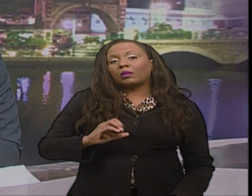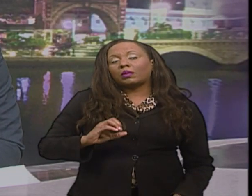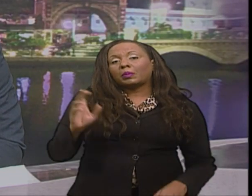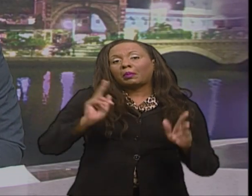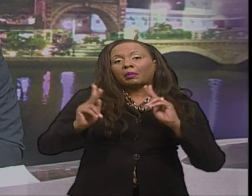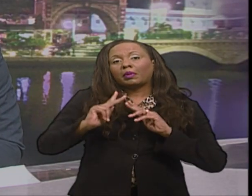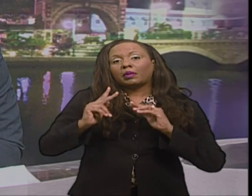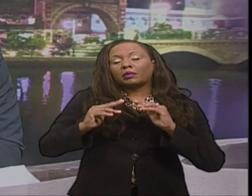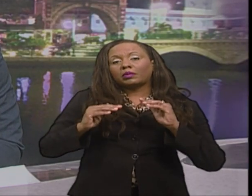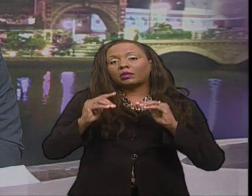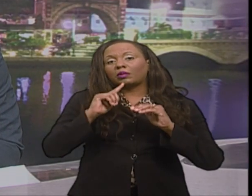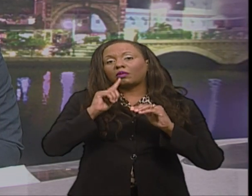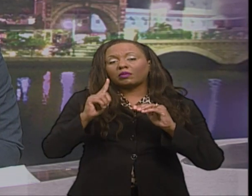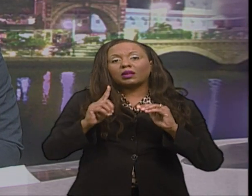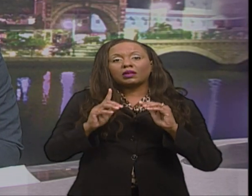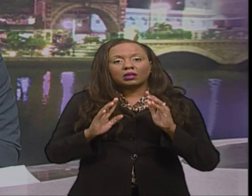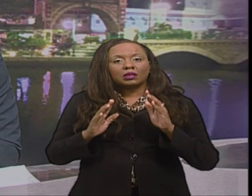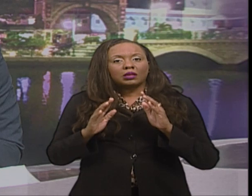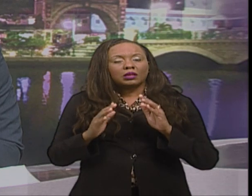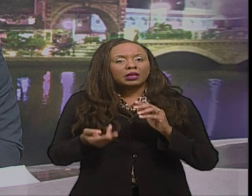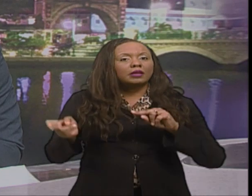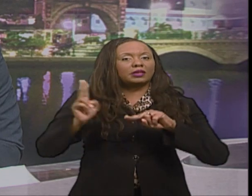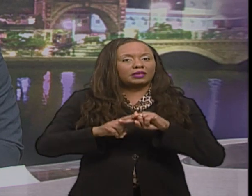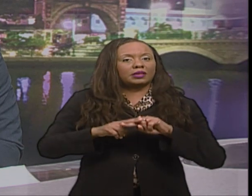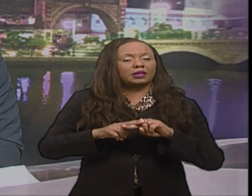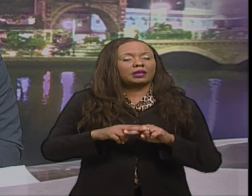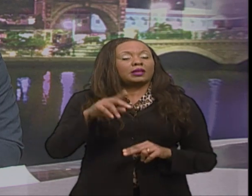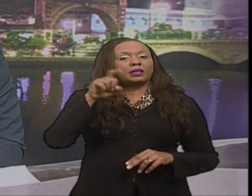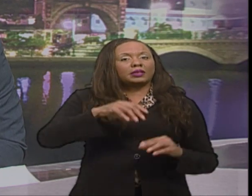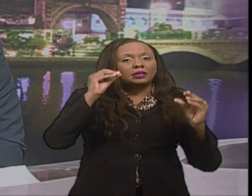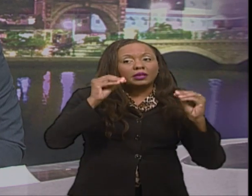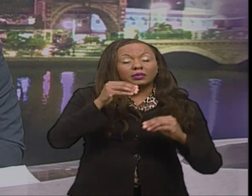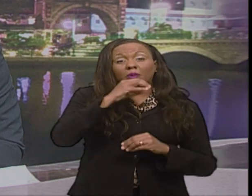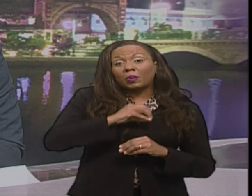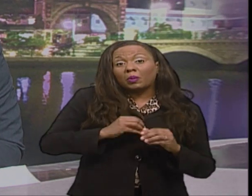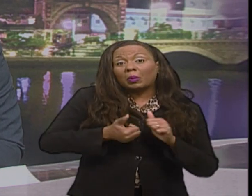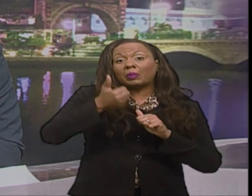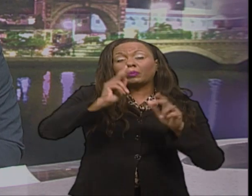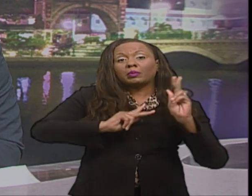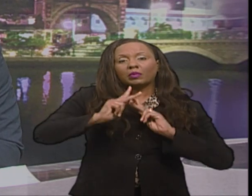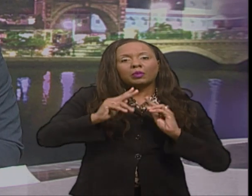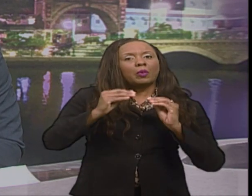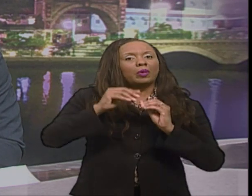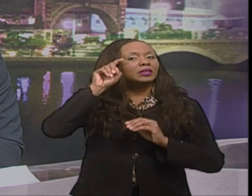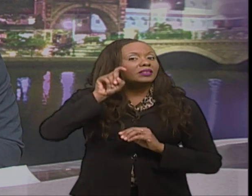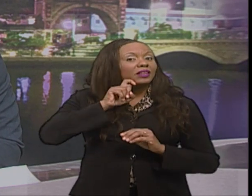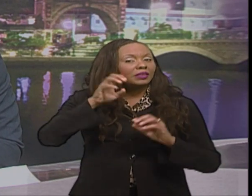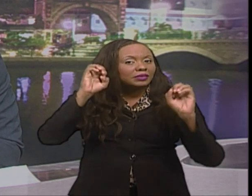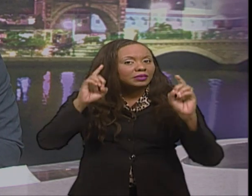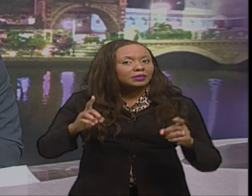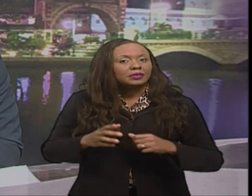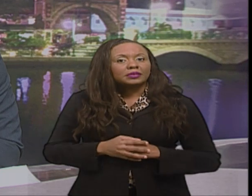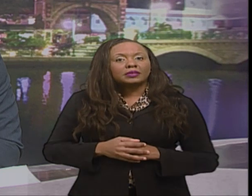population, there's a need for better sex education among older people. The registration department has attempted to fill